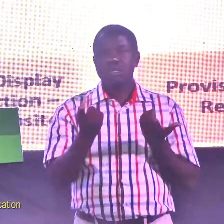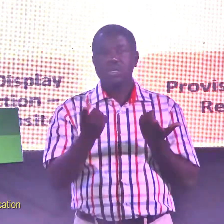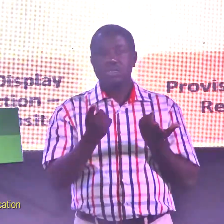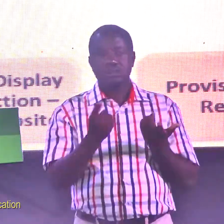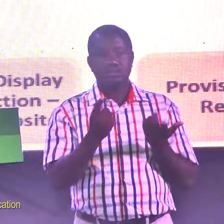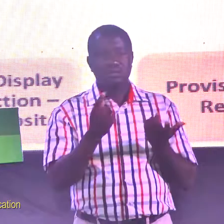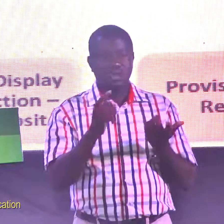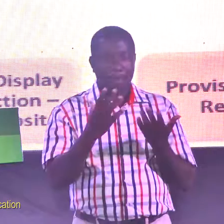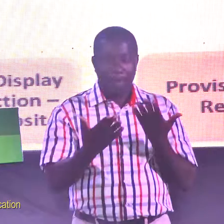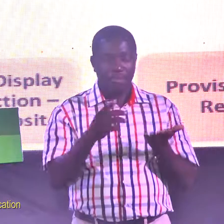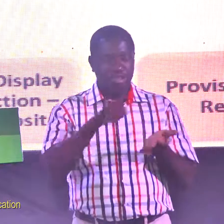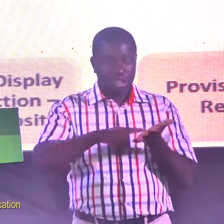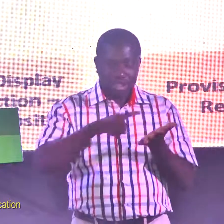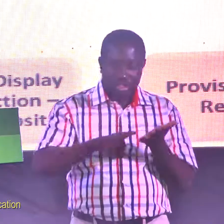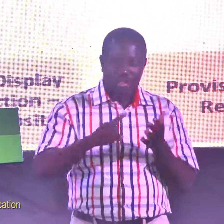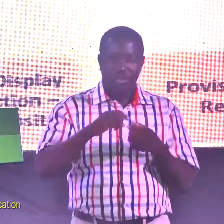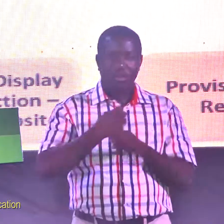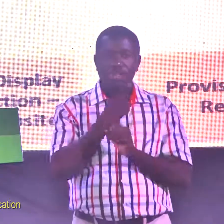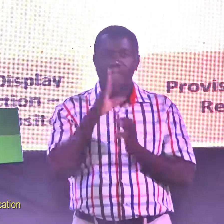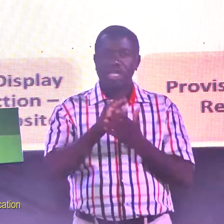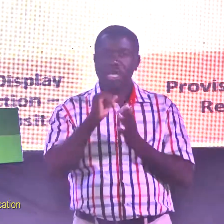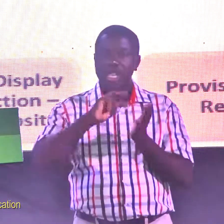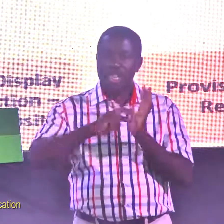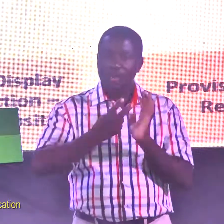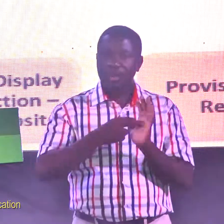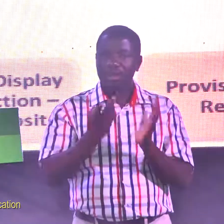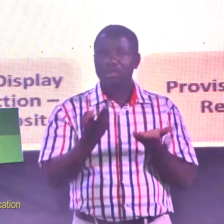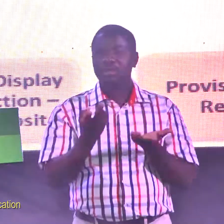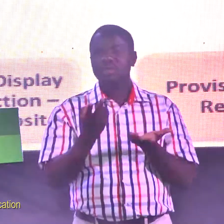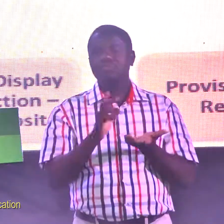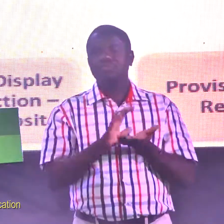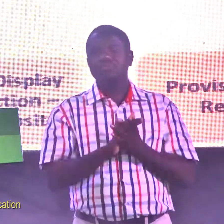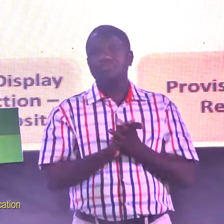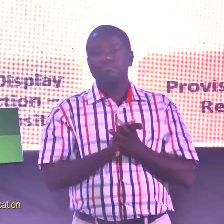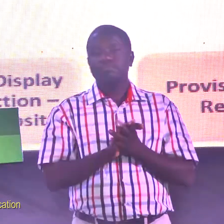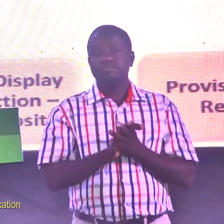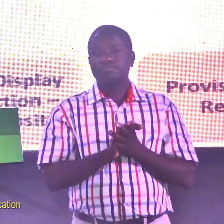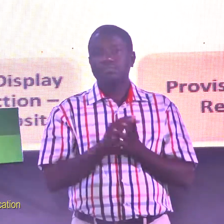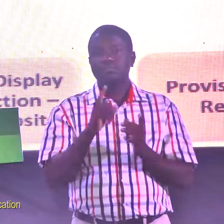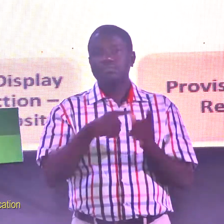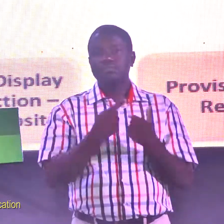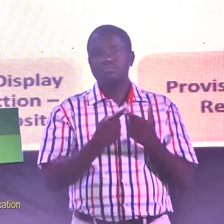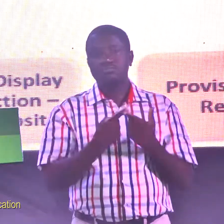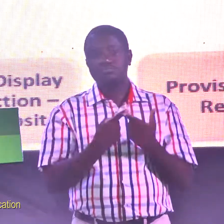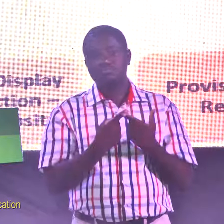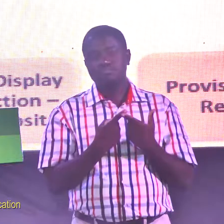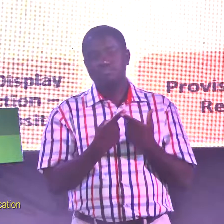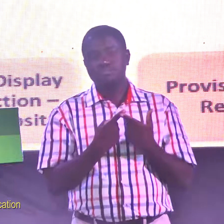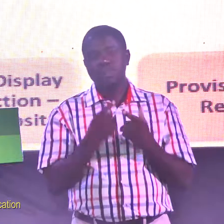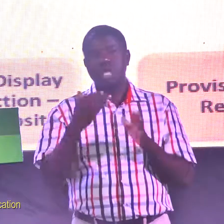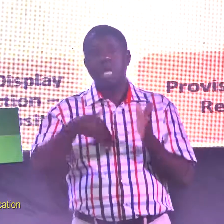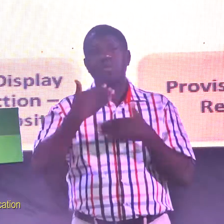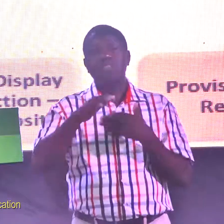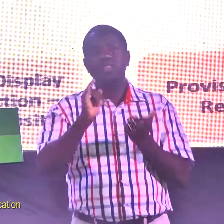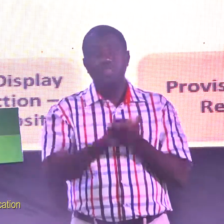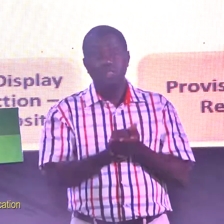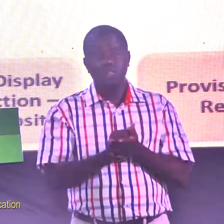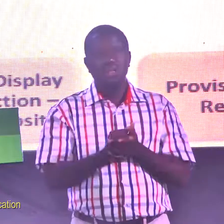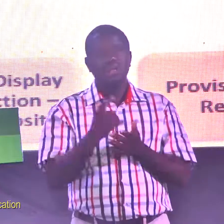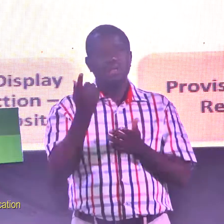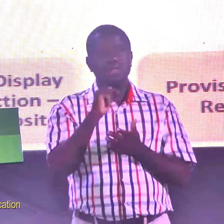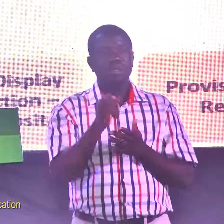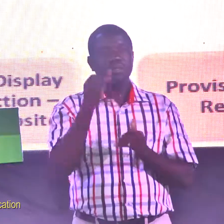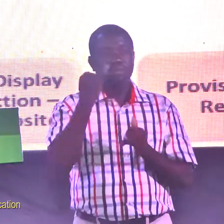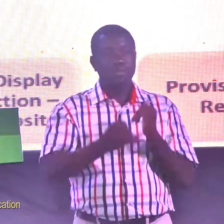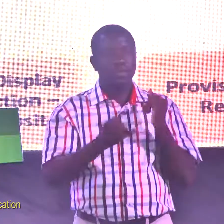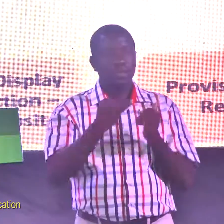subjected to duplicate checks using EFIS and other methods. And then after that, the